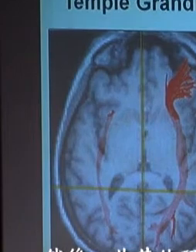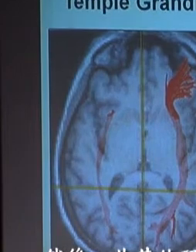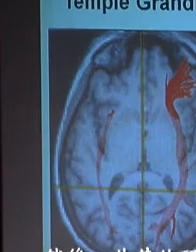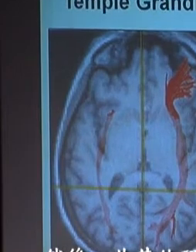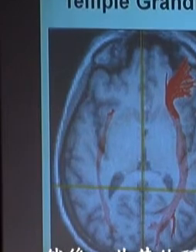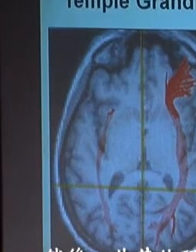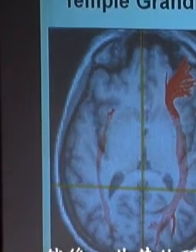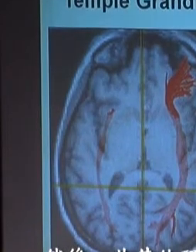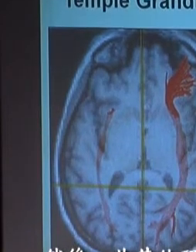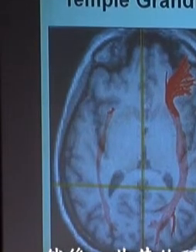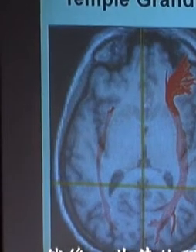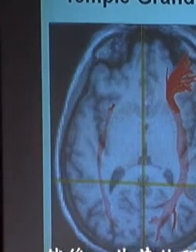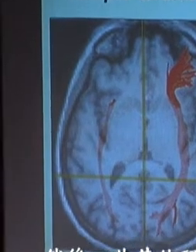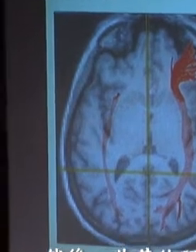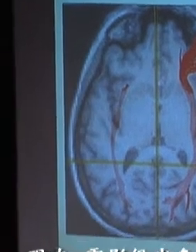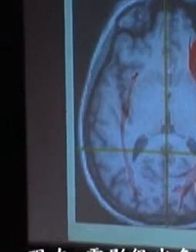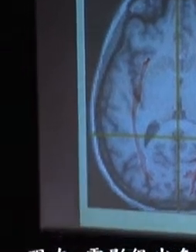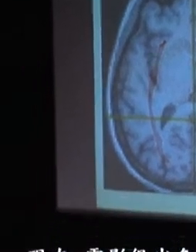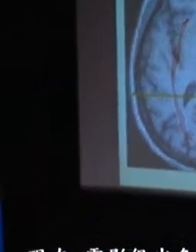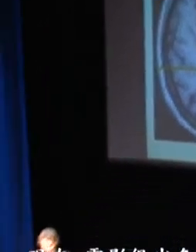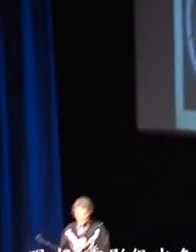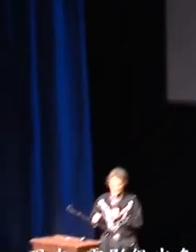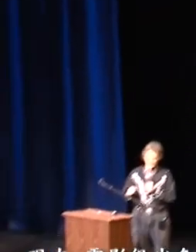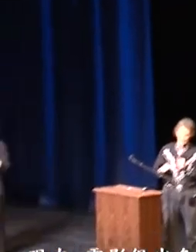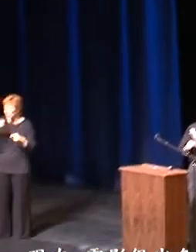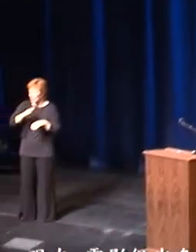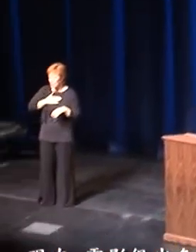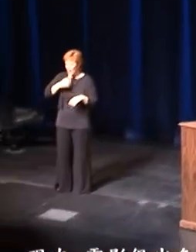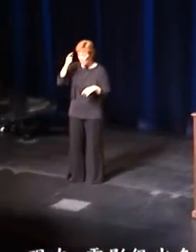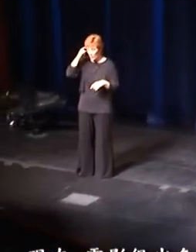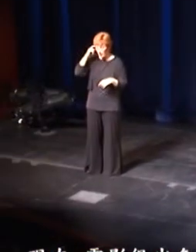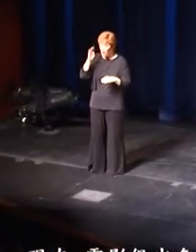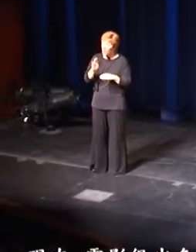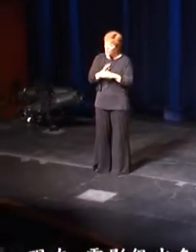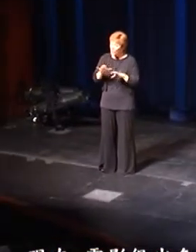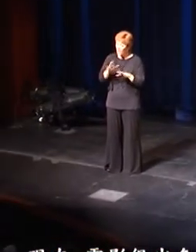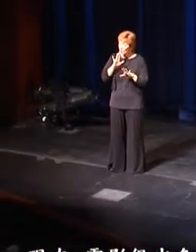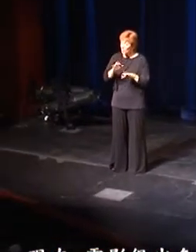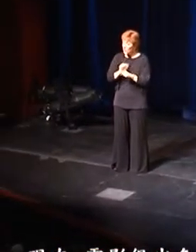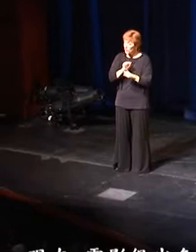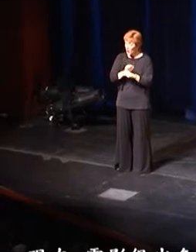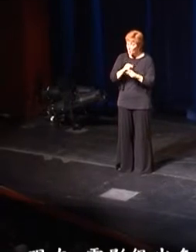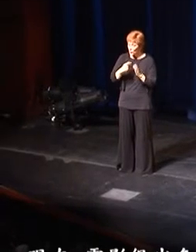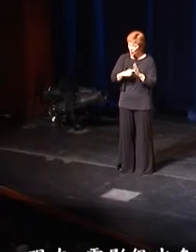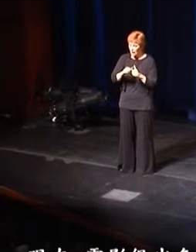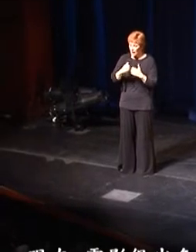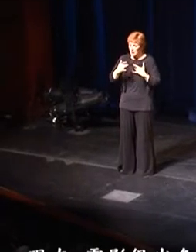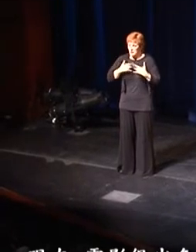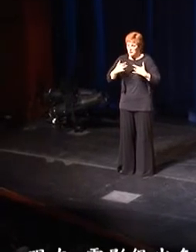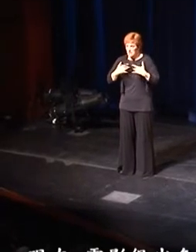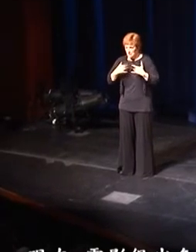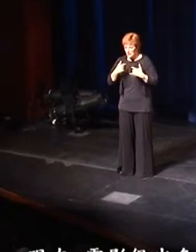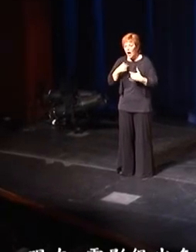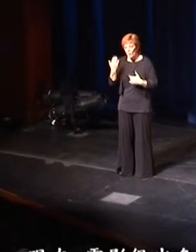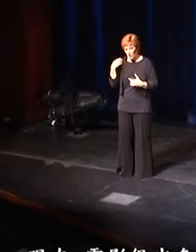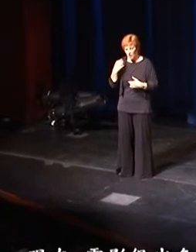that's part of the brain's graphics card. Now, the movie did a great job of showing how anxious I